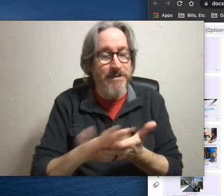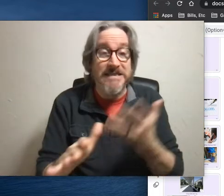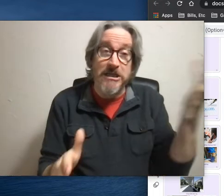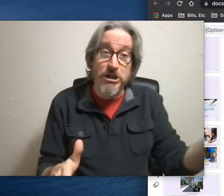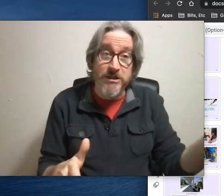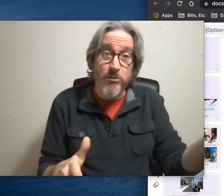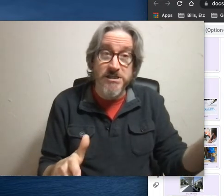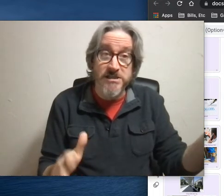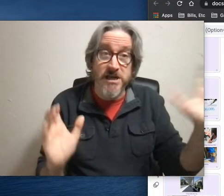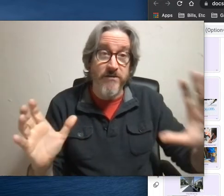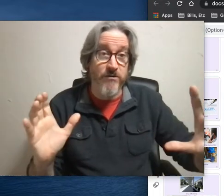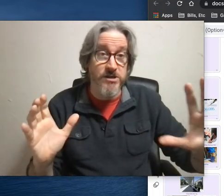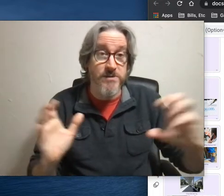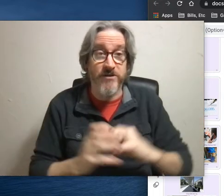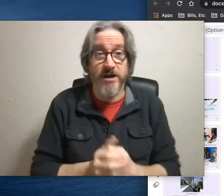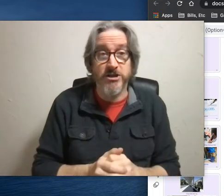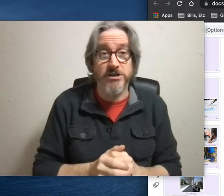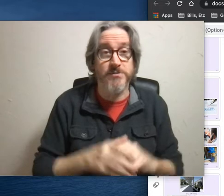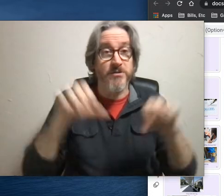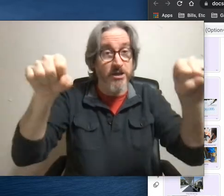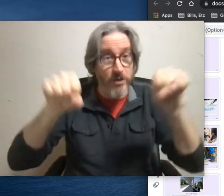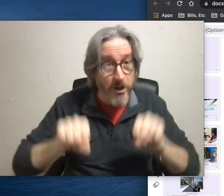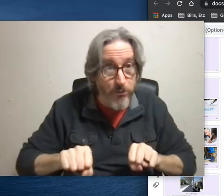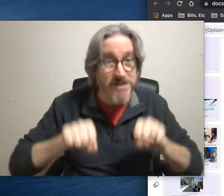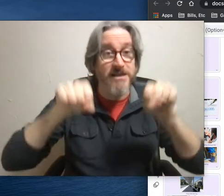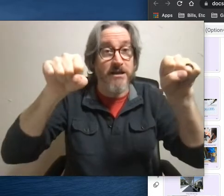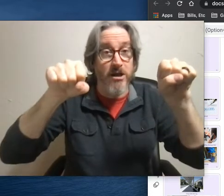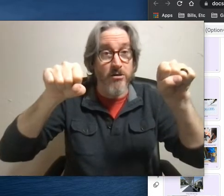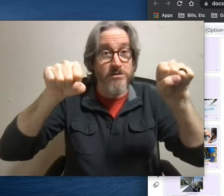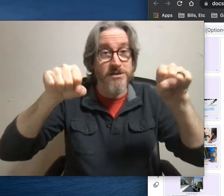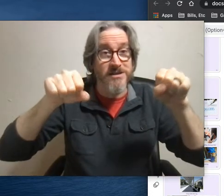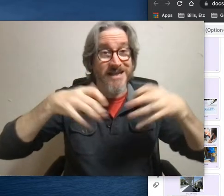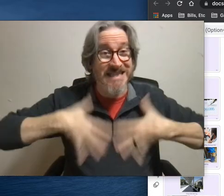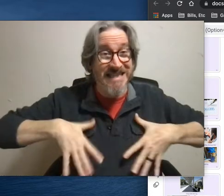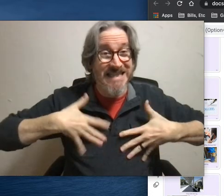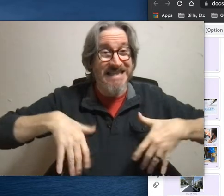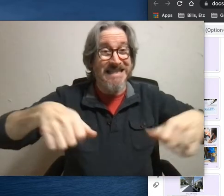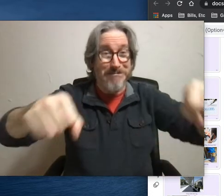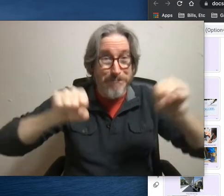clean. Take a look at the what's the sign for some variations. They do, you know, pressing clothes.